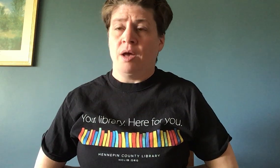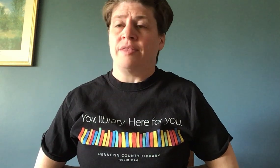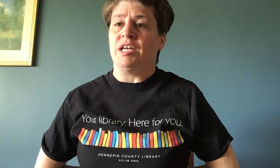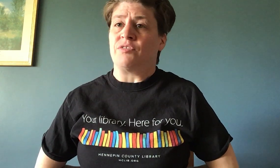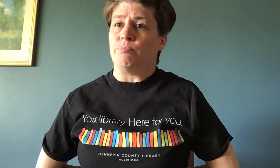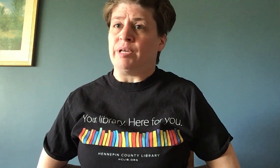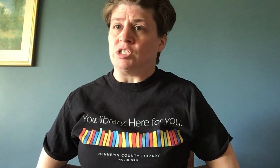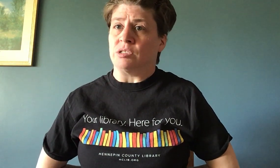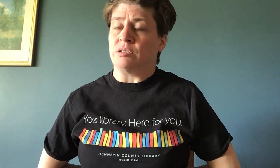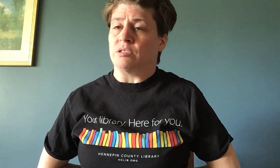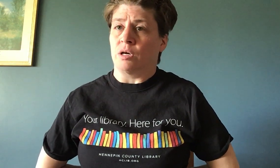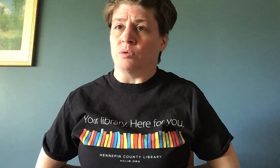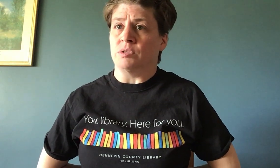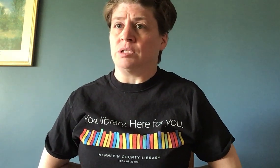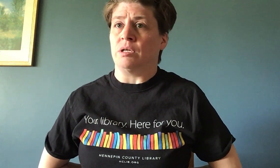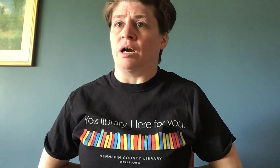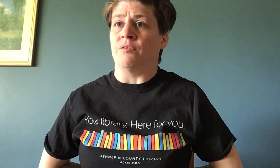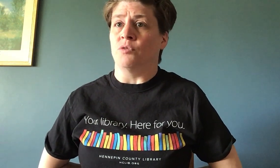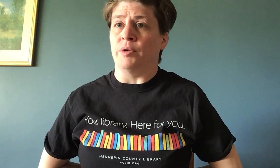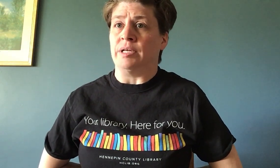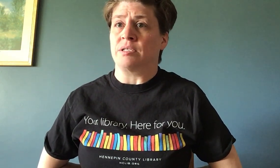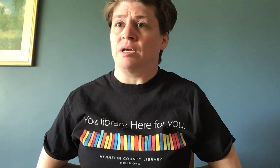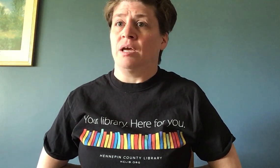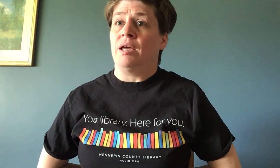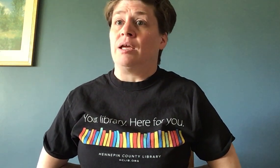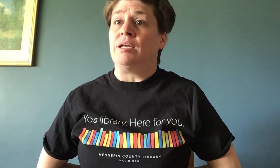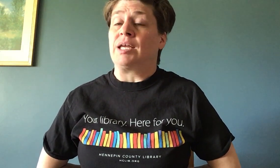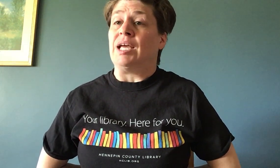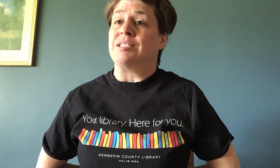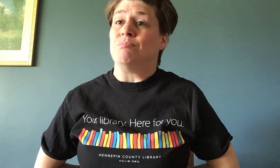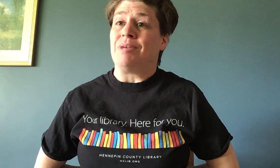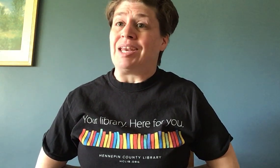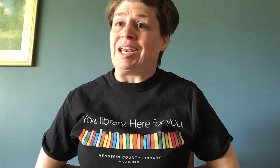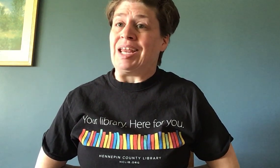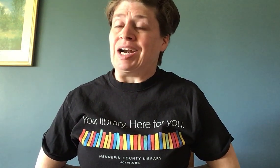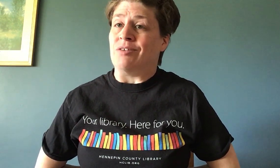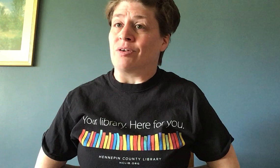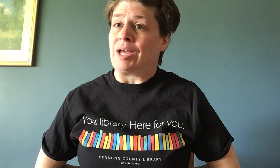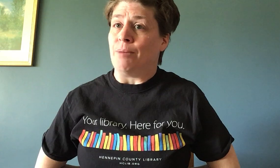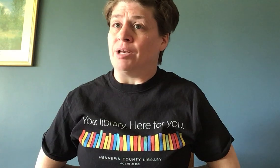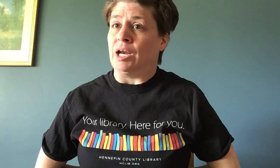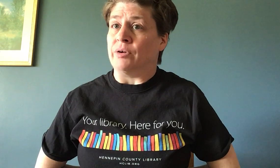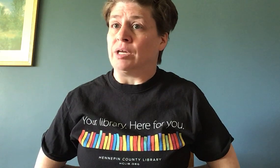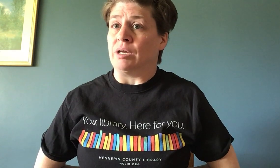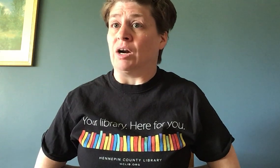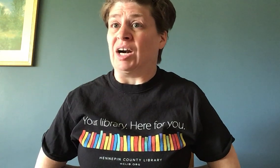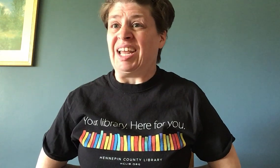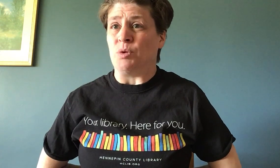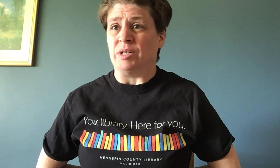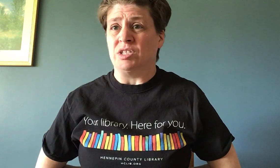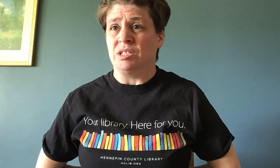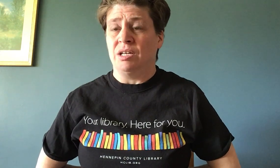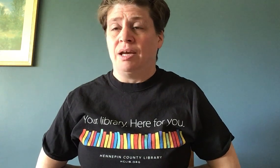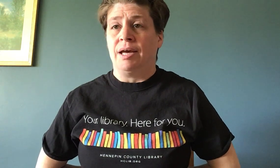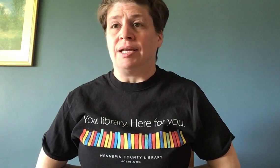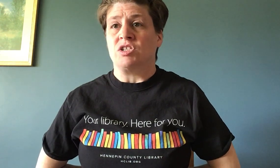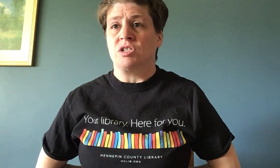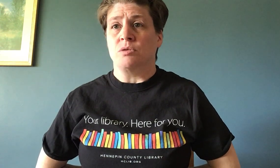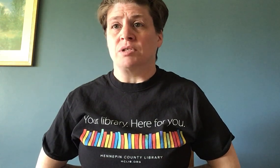The different pitches and tones in our voice indicates meaning in our vocabulary in our language. And as children